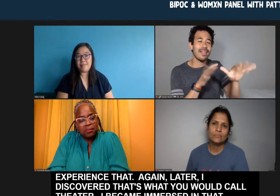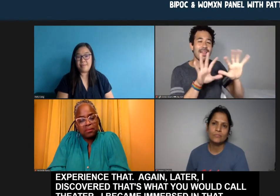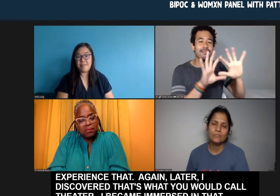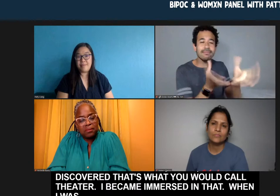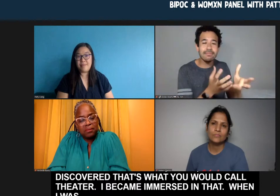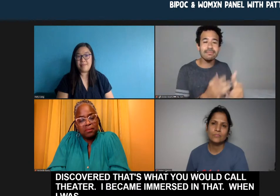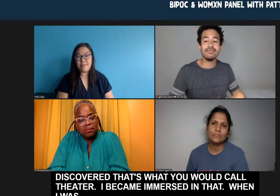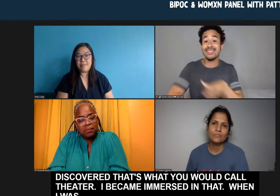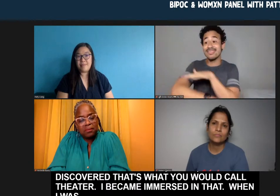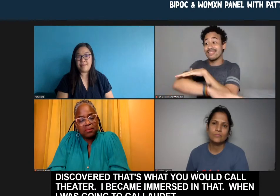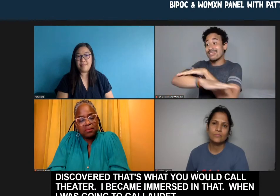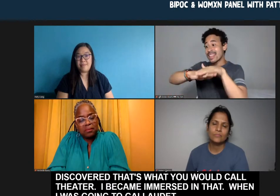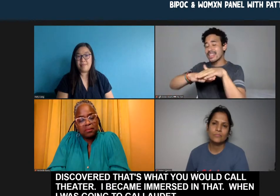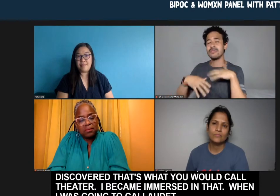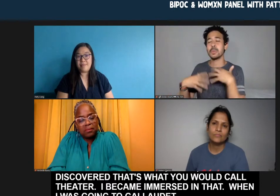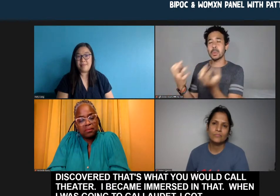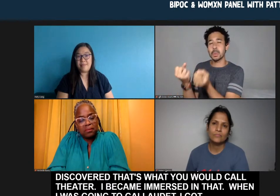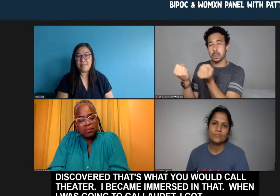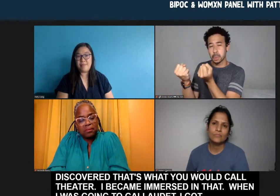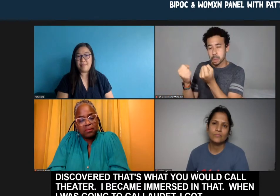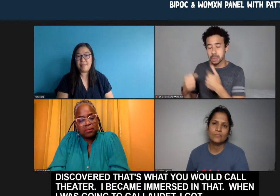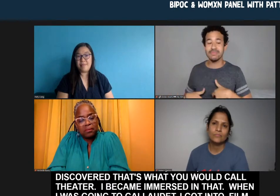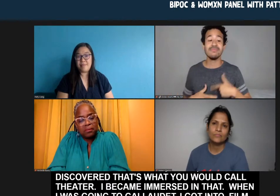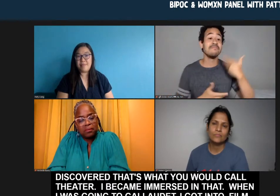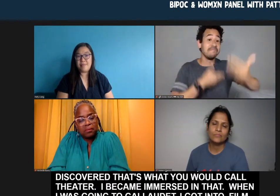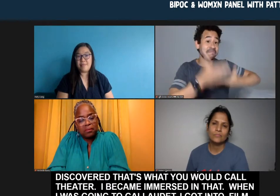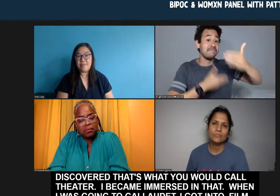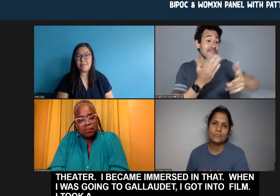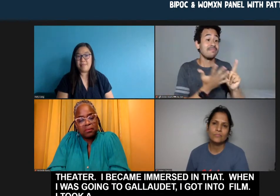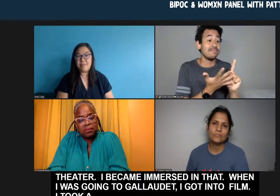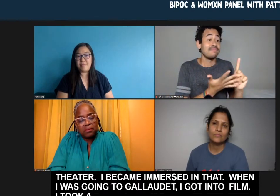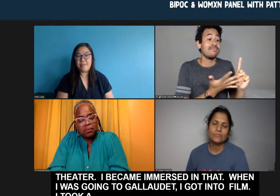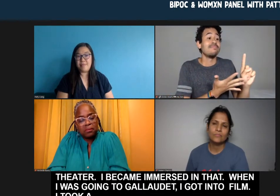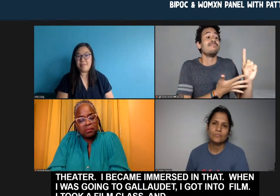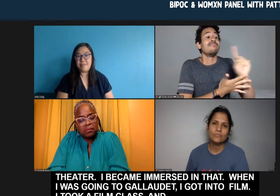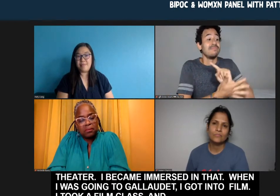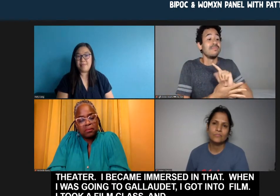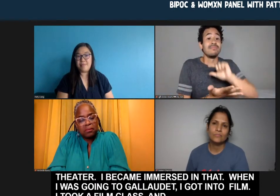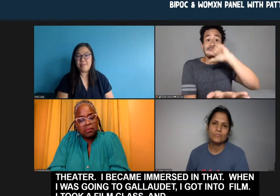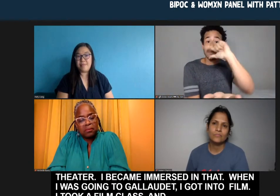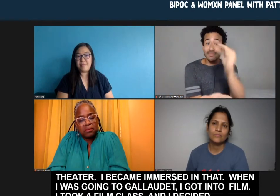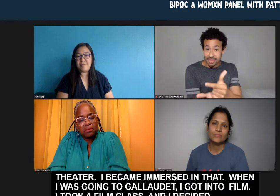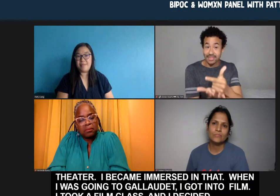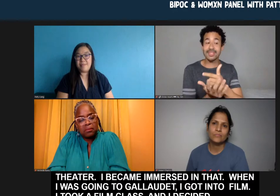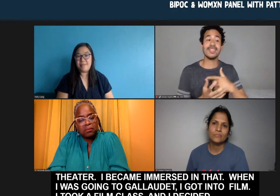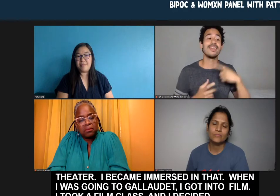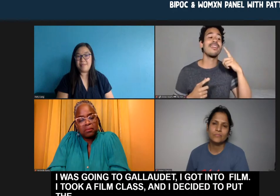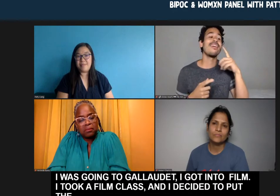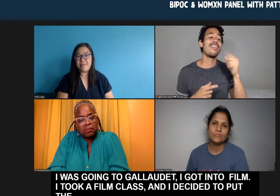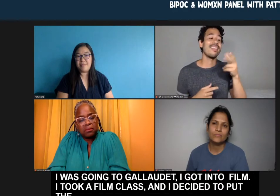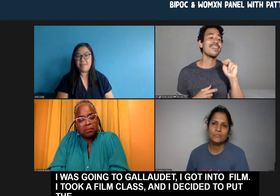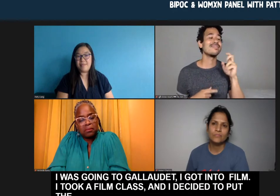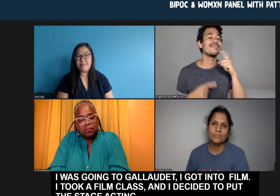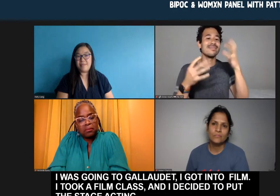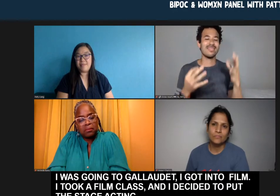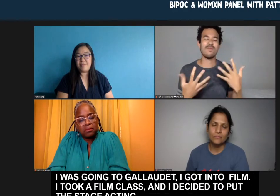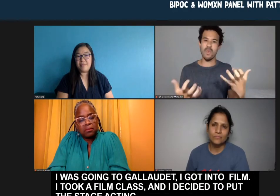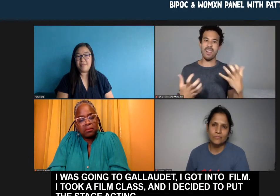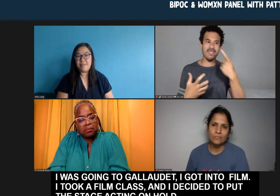I got into film. I took a film class and I decided to put the stage acting on hold and went into film. And then when I graduated,